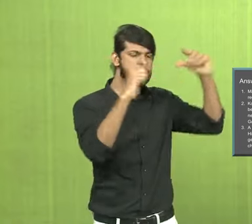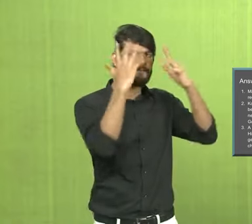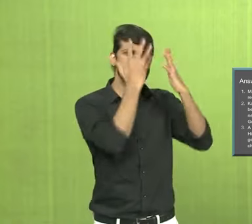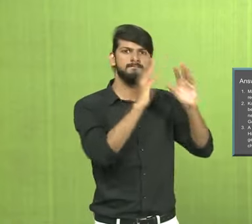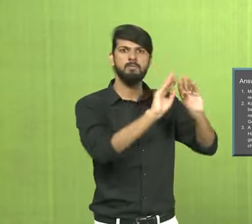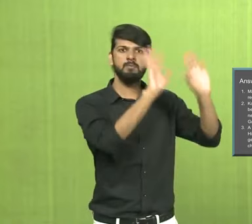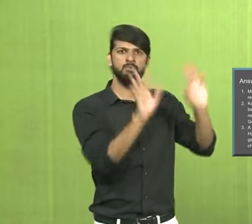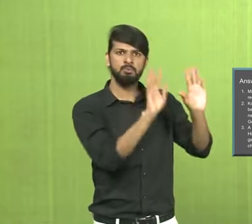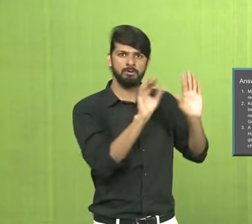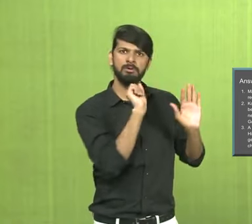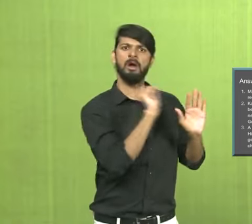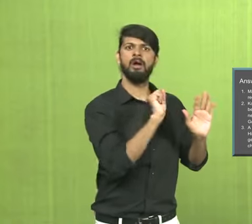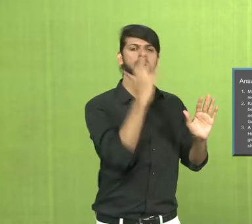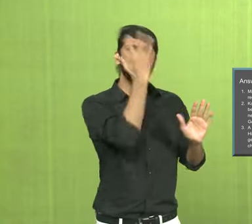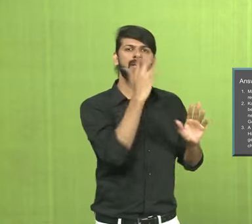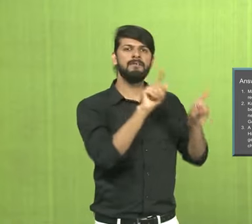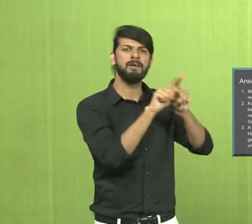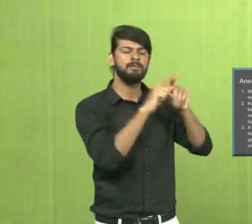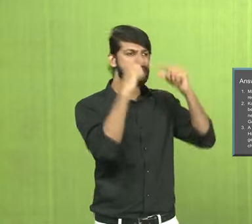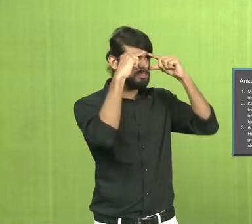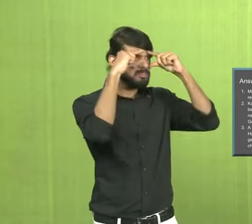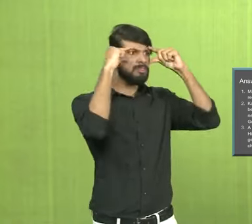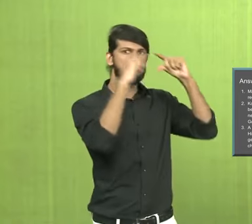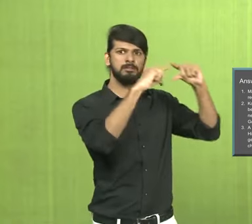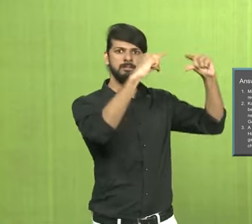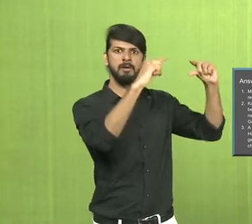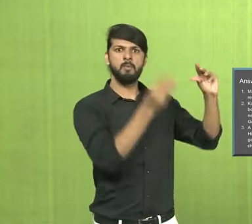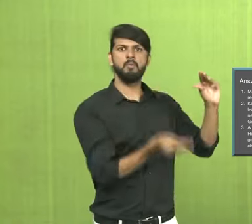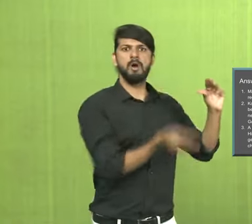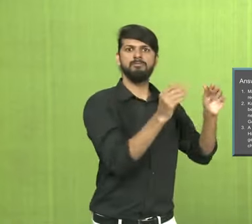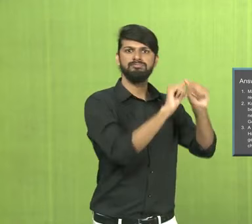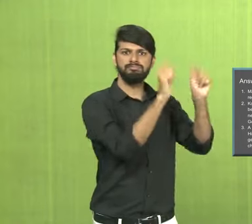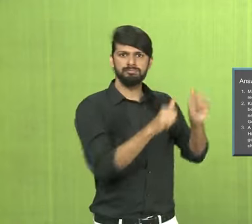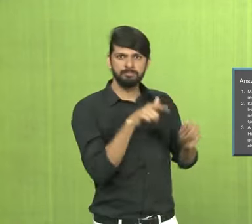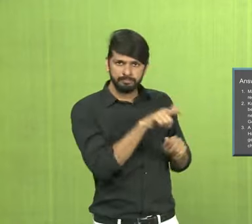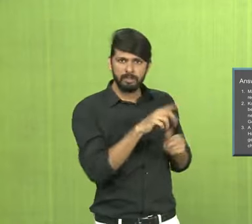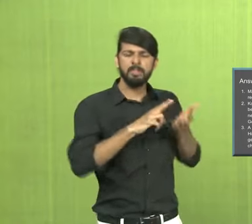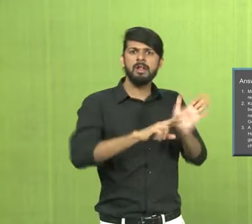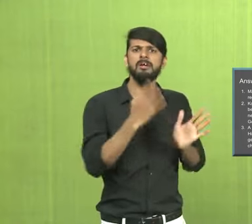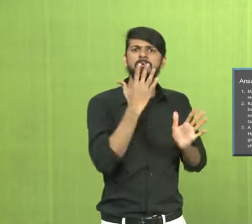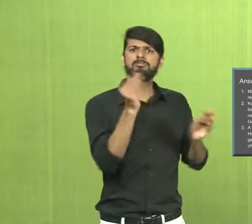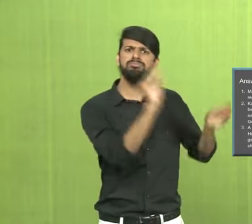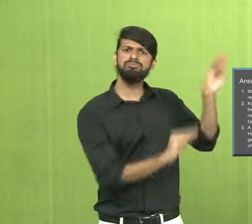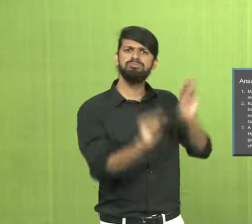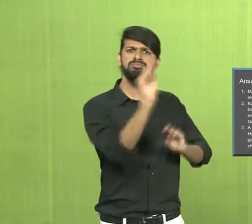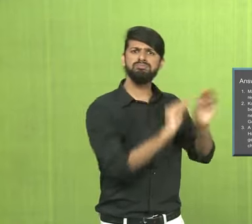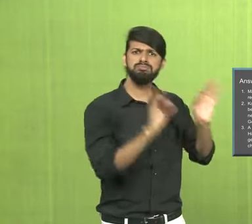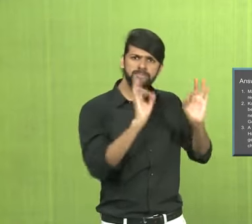The faces are in visage. As you would see, it is a kind of a countenance or a